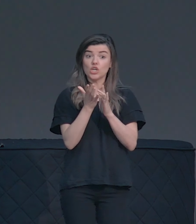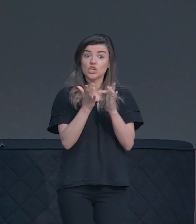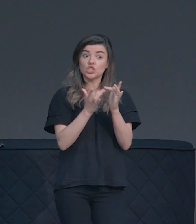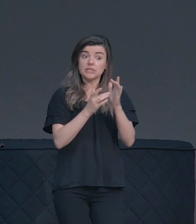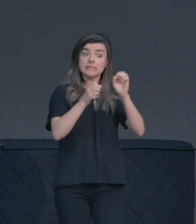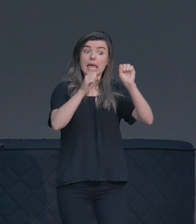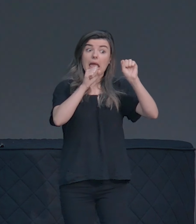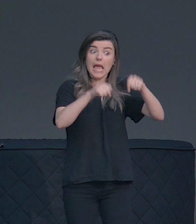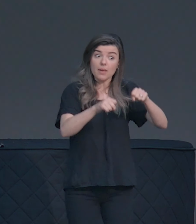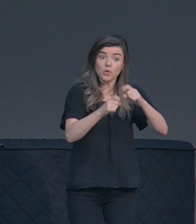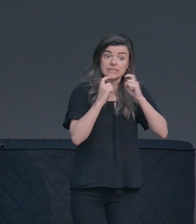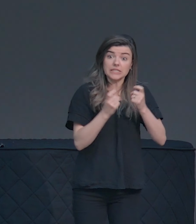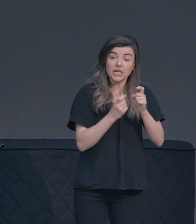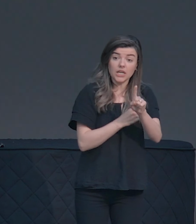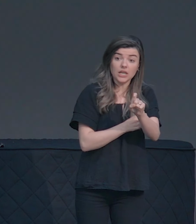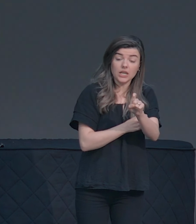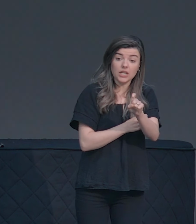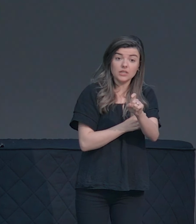of sin?